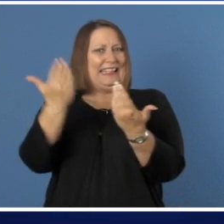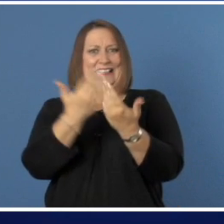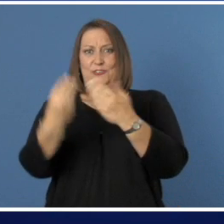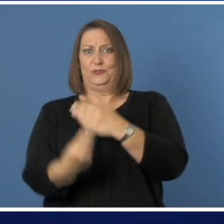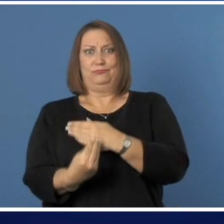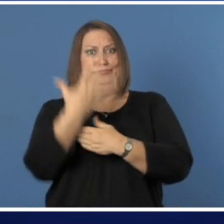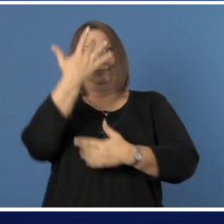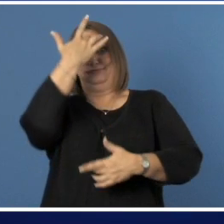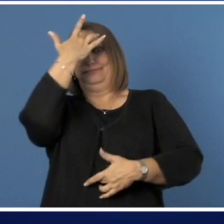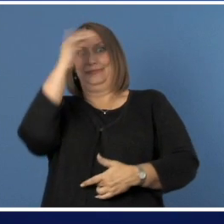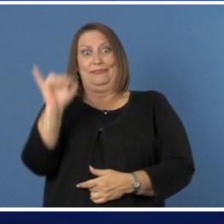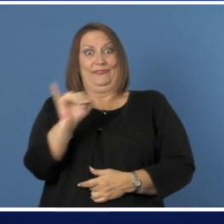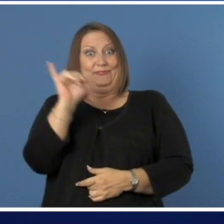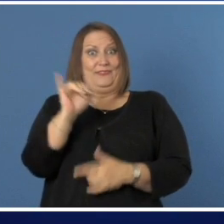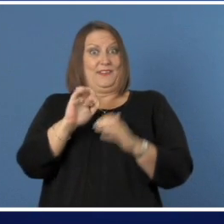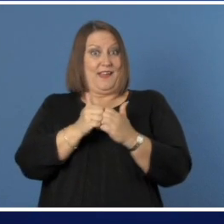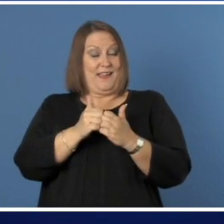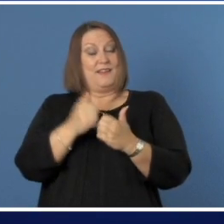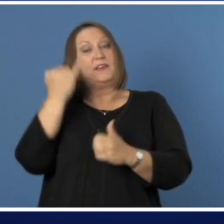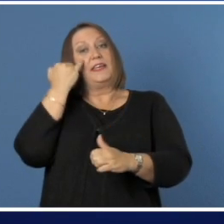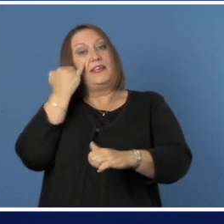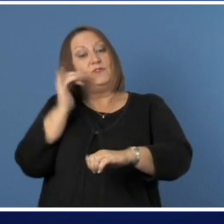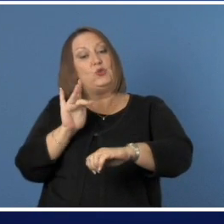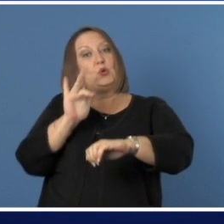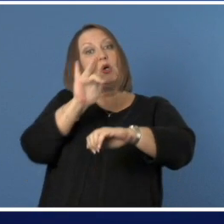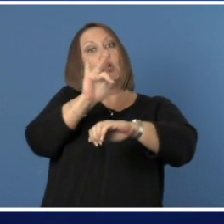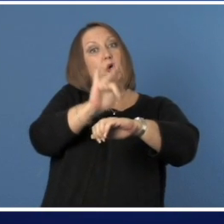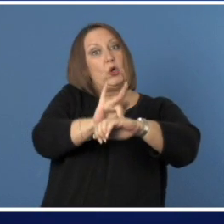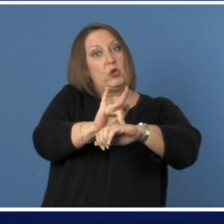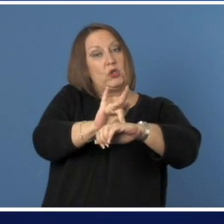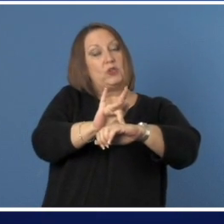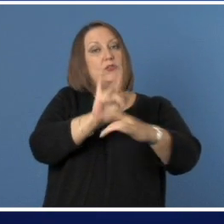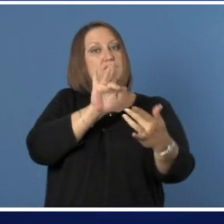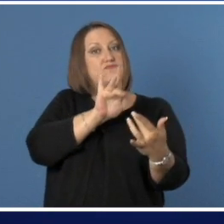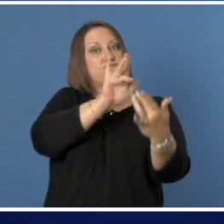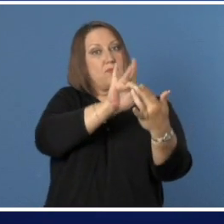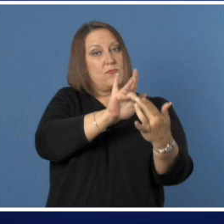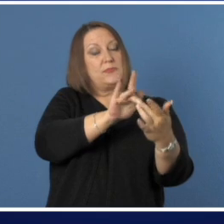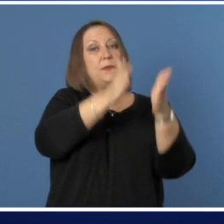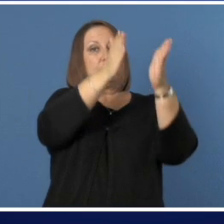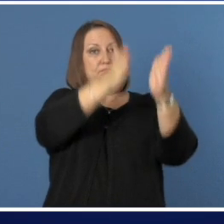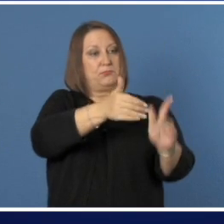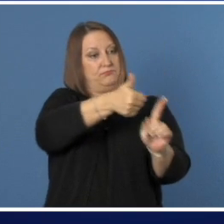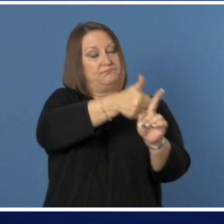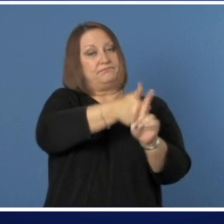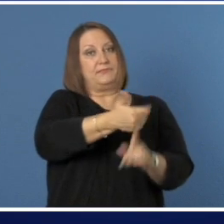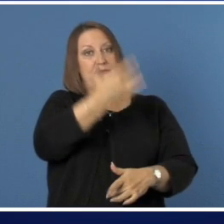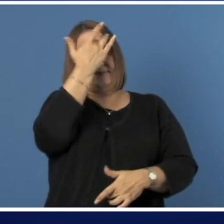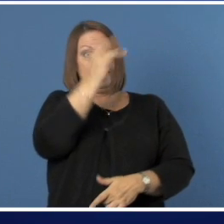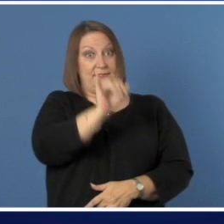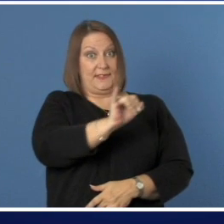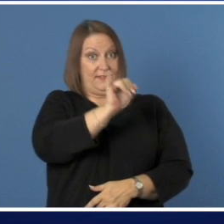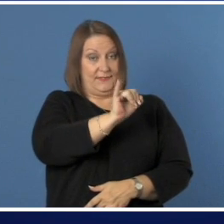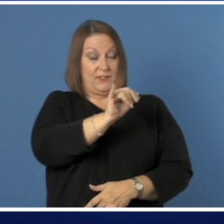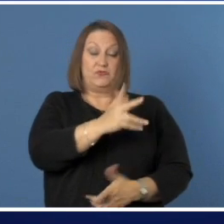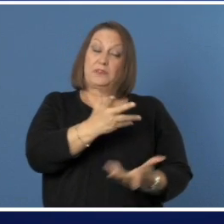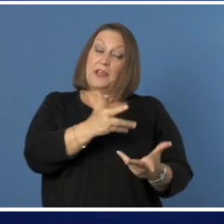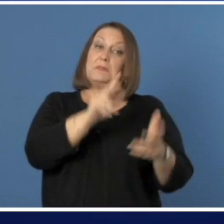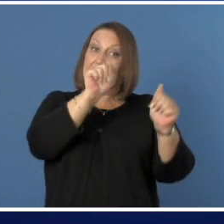An easy way to catch most infectious diseases is by coming in contact with someone who has one.